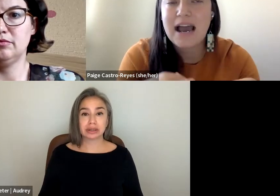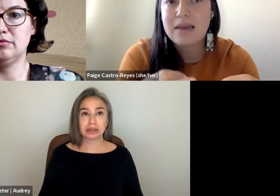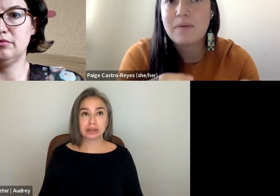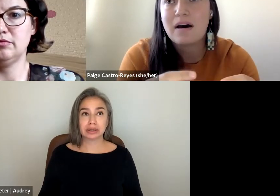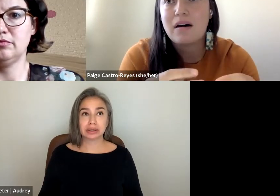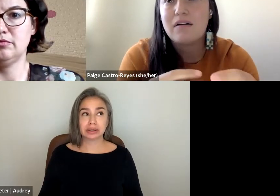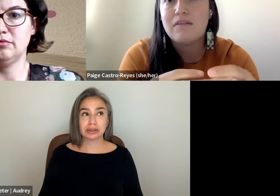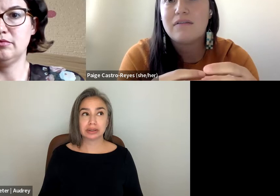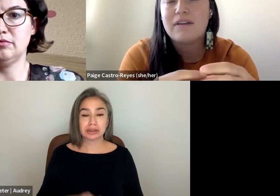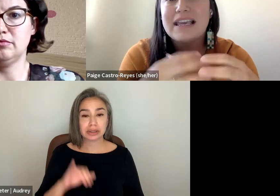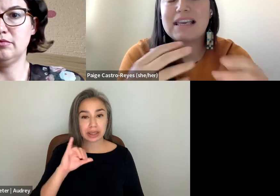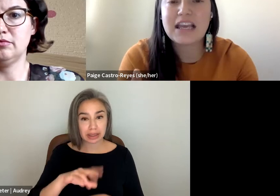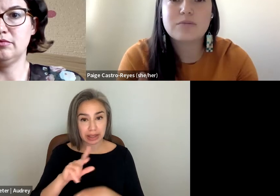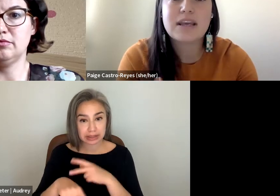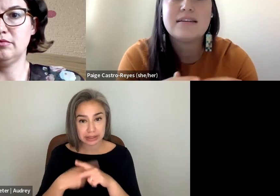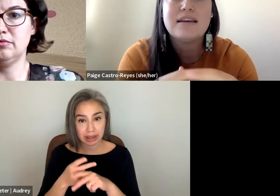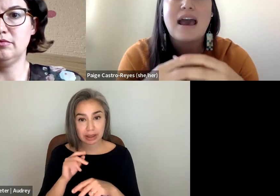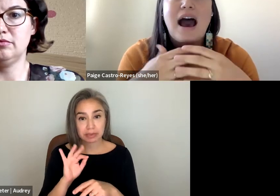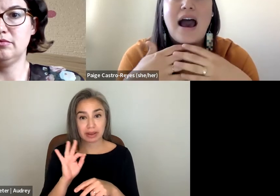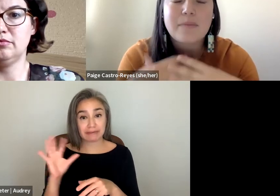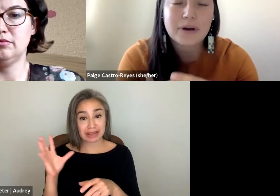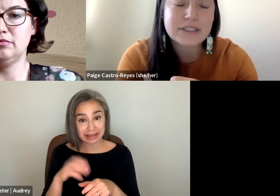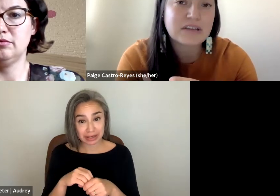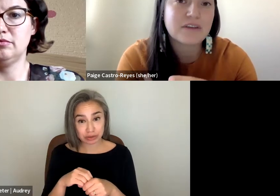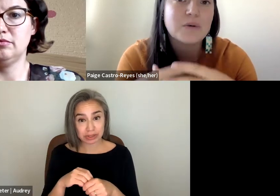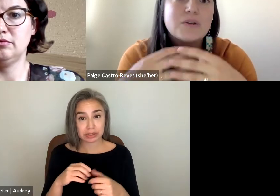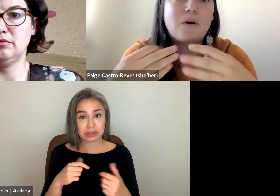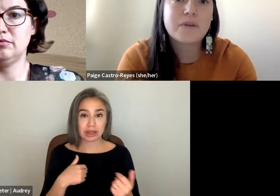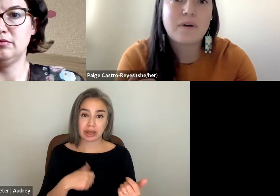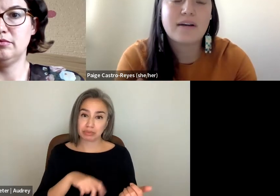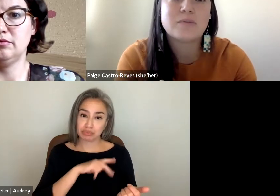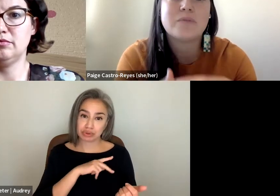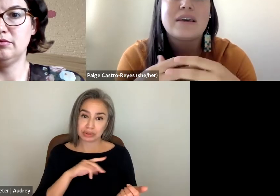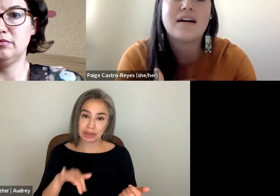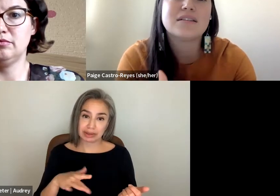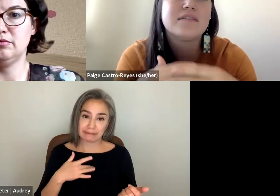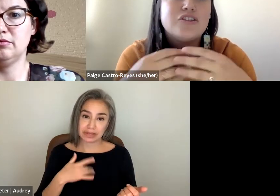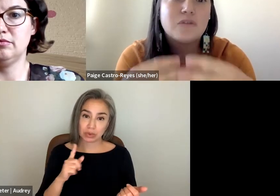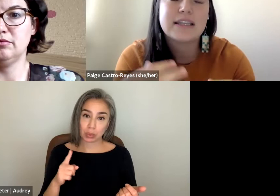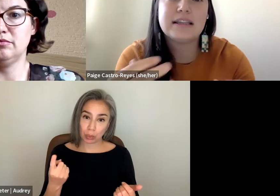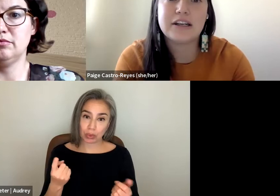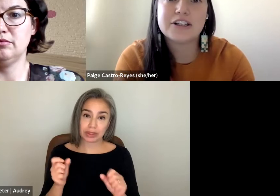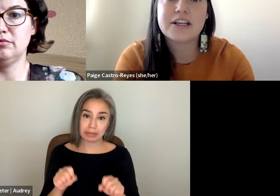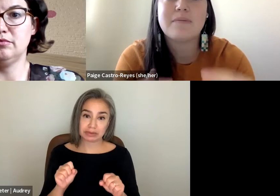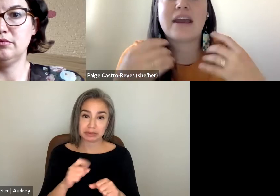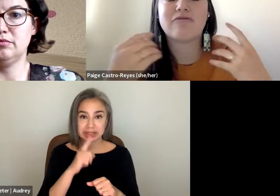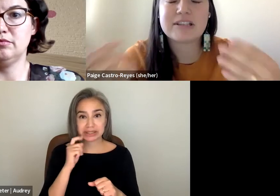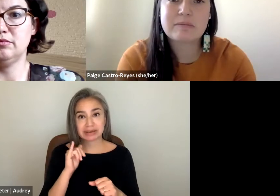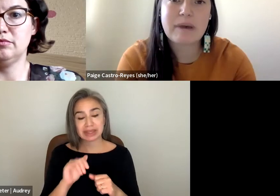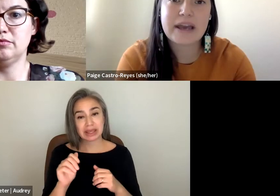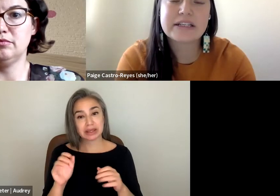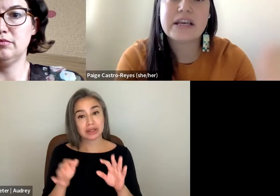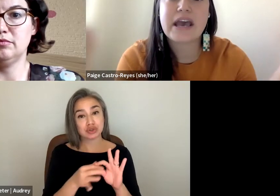this type of engagement, I personally feel is only possible because of the joint leadership